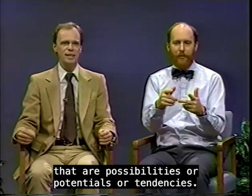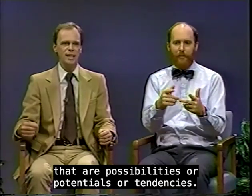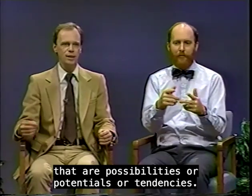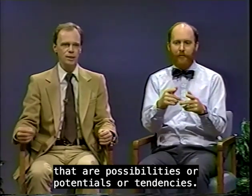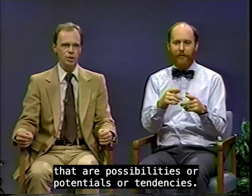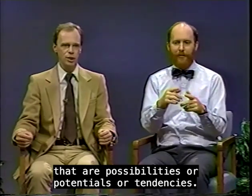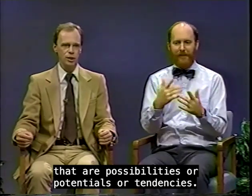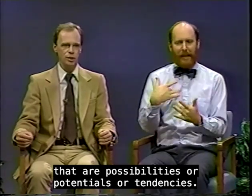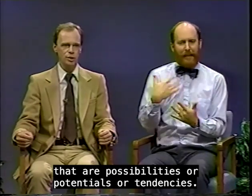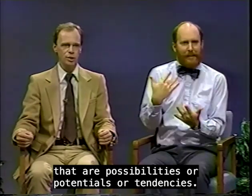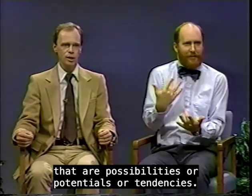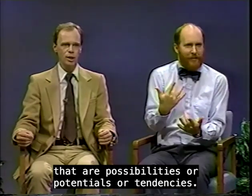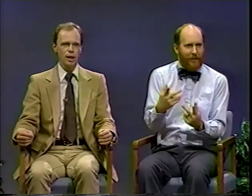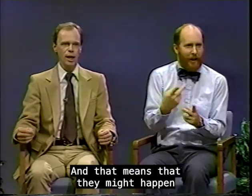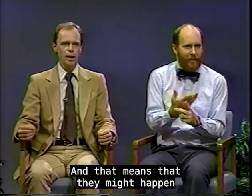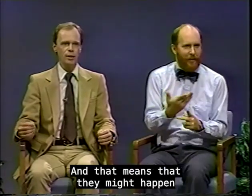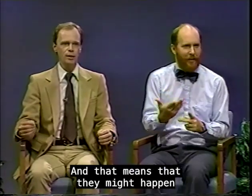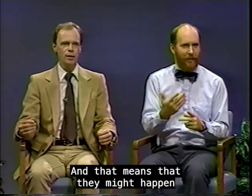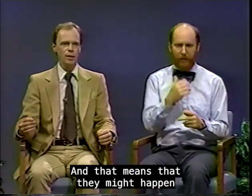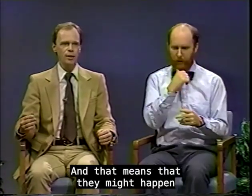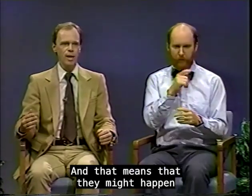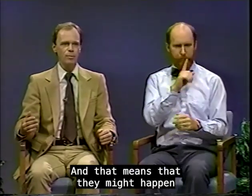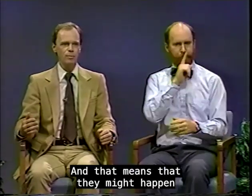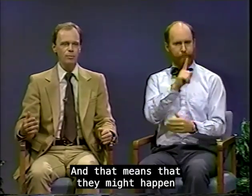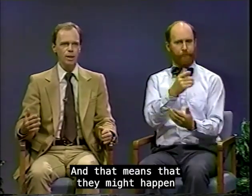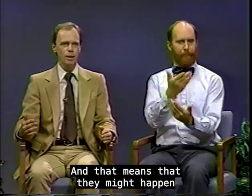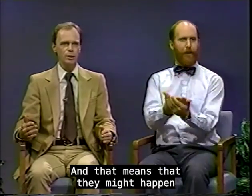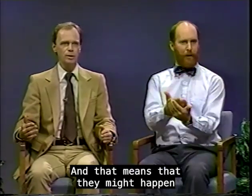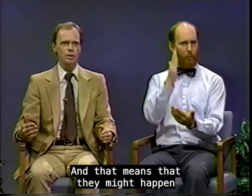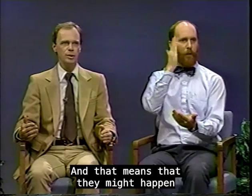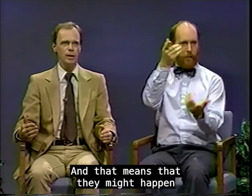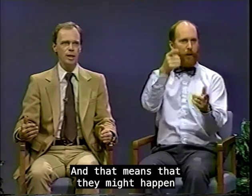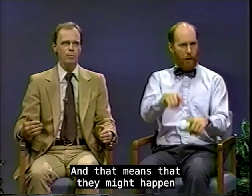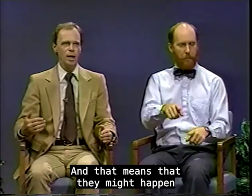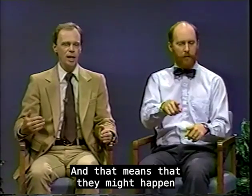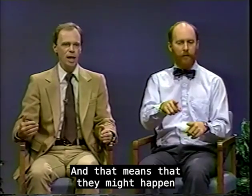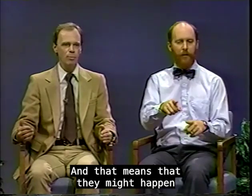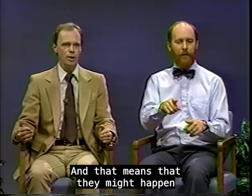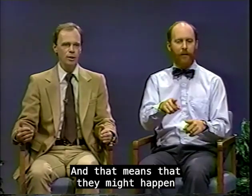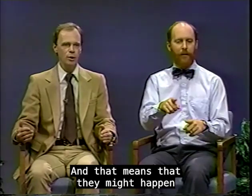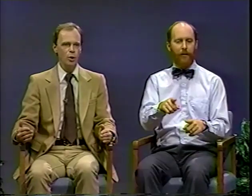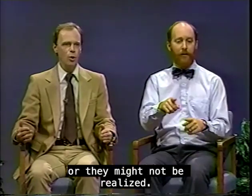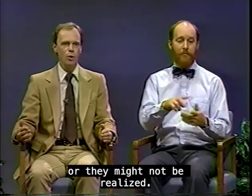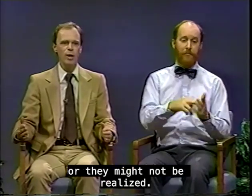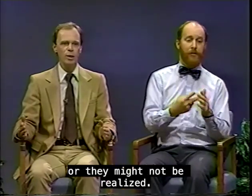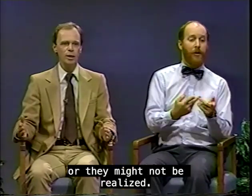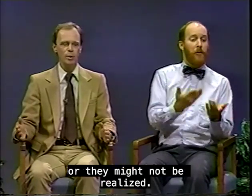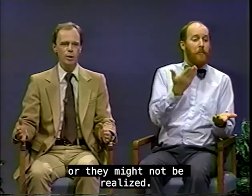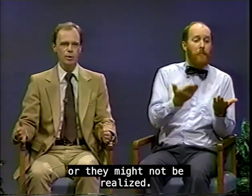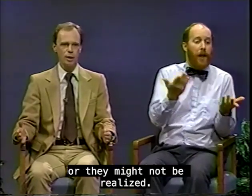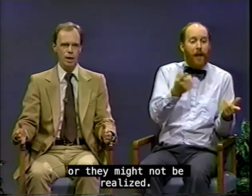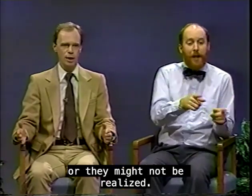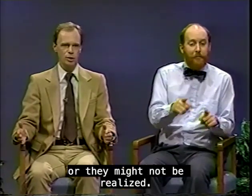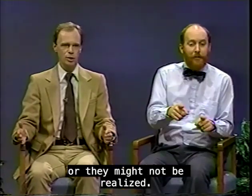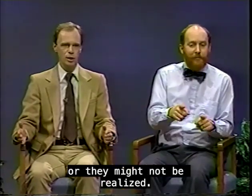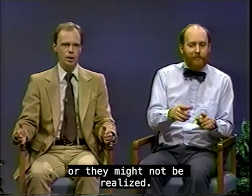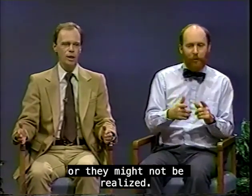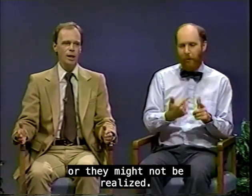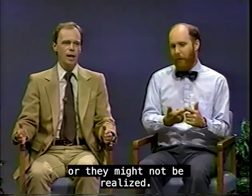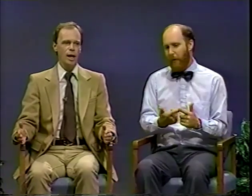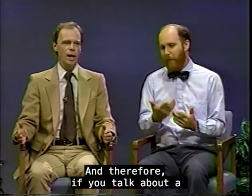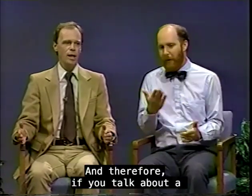potentials or tendencies, and that means that they might happen or they might not be